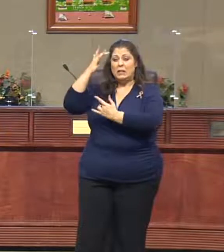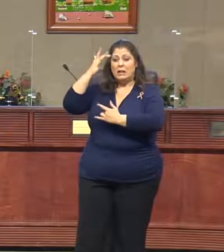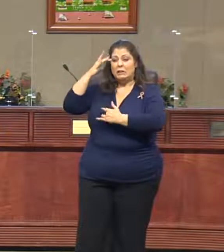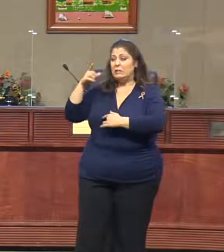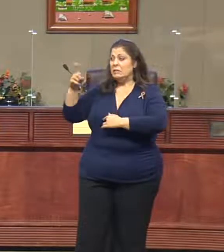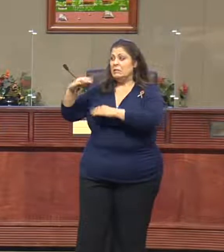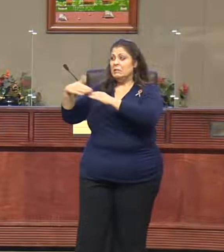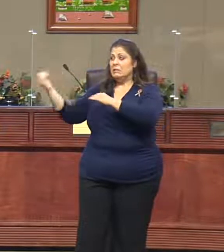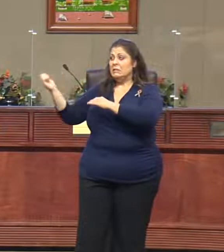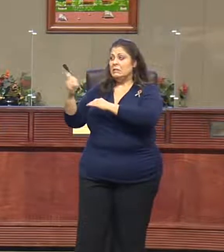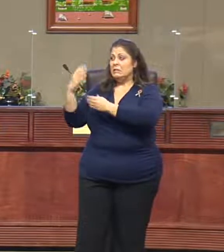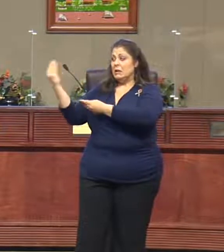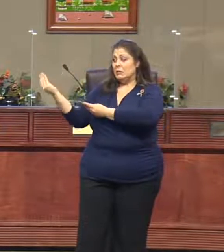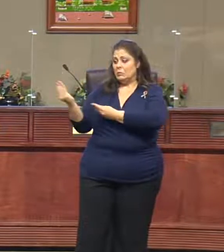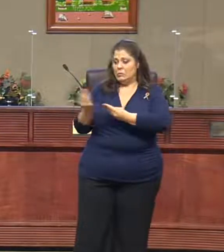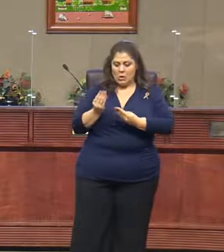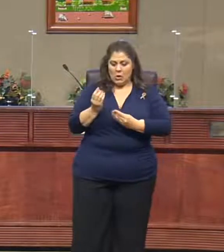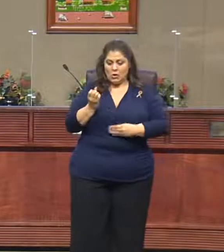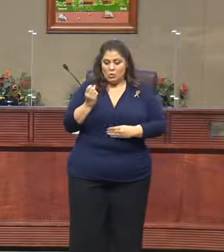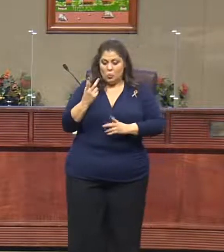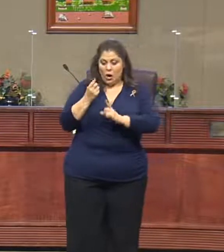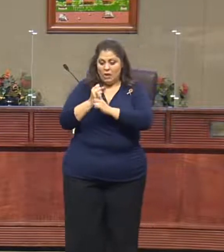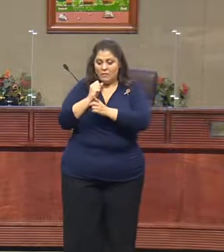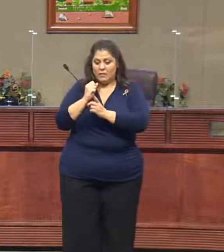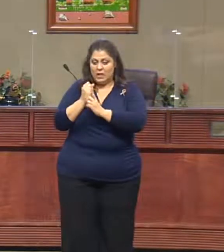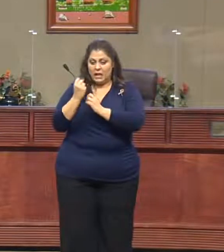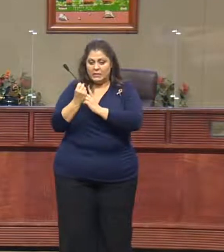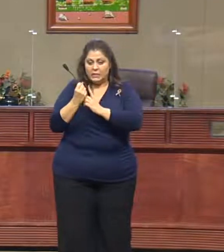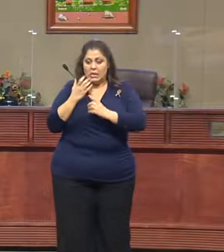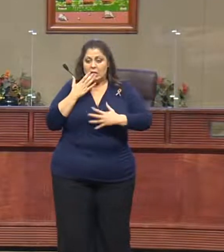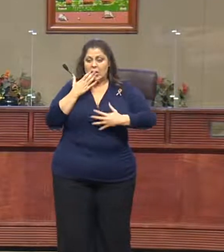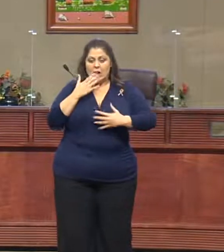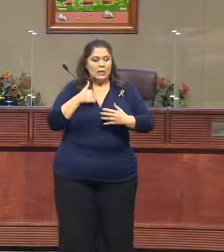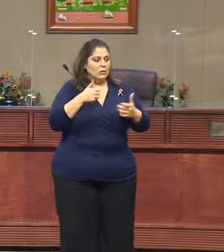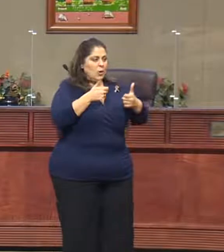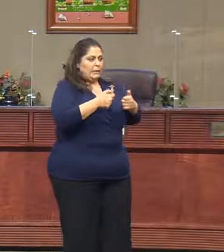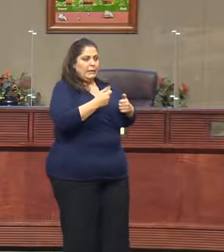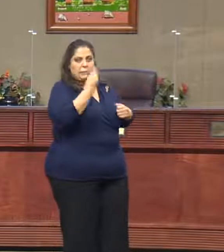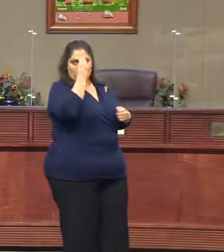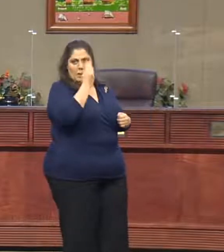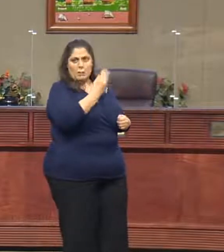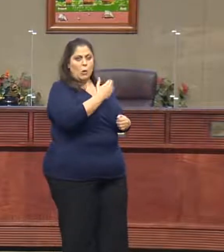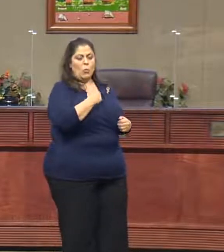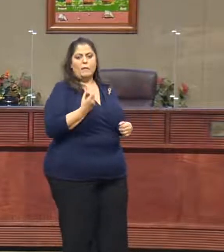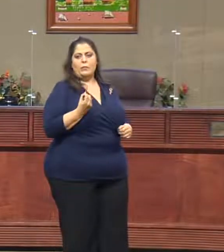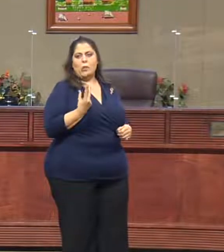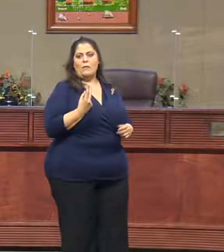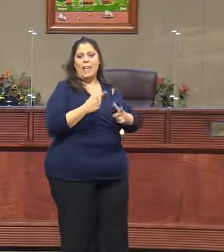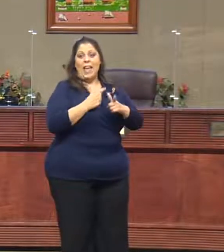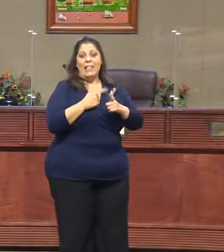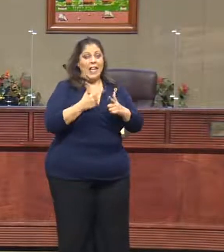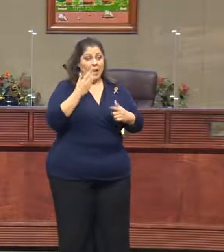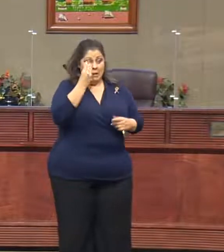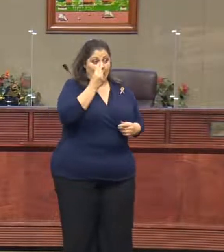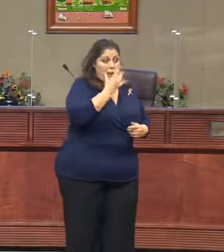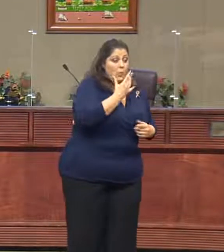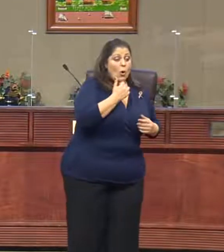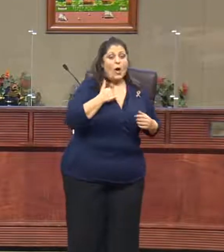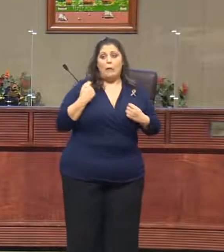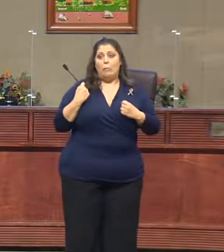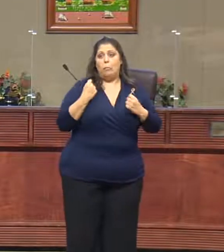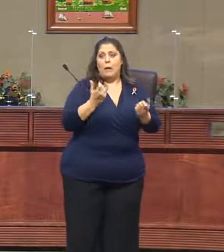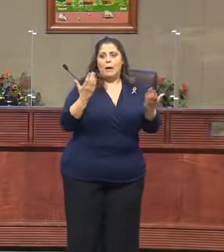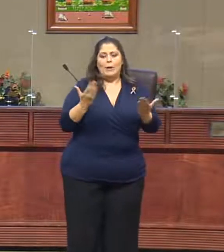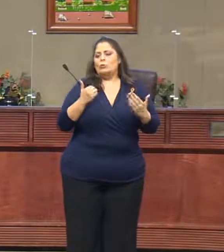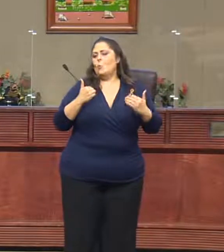of the data. Mayor, I was wrong. We have 12 cases. And then after that, I came here. So I will have all that information